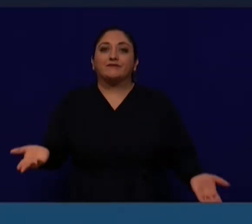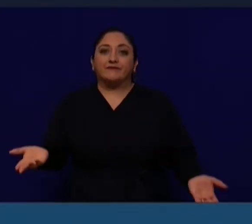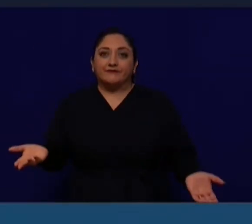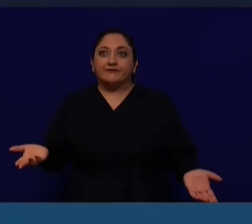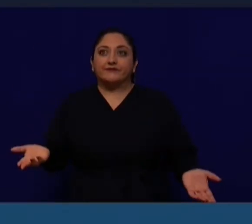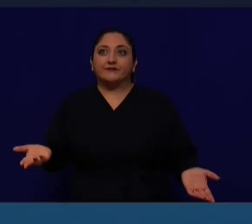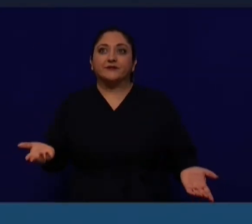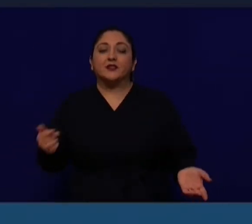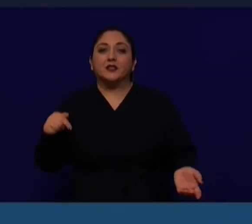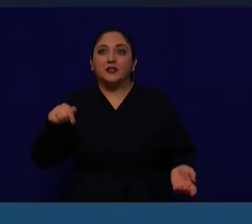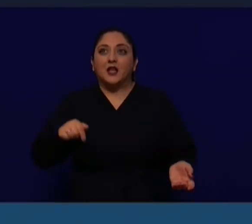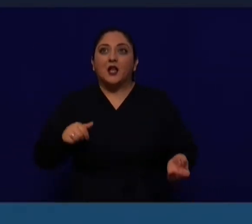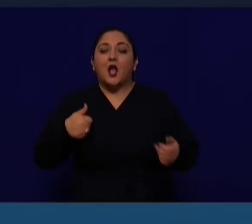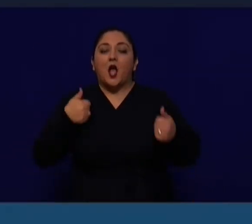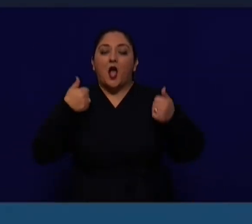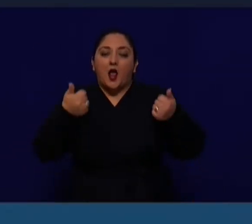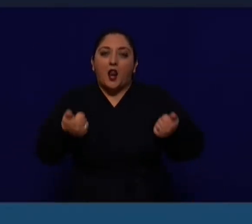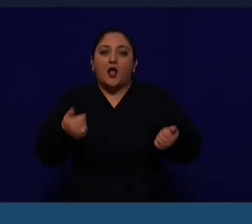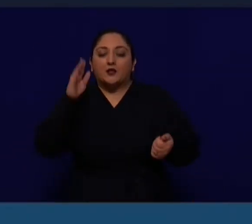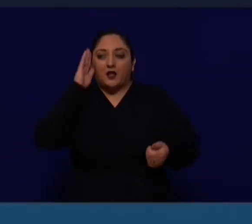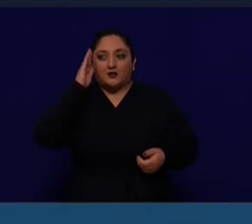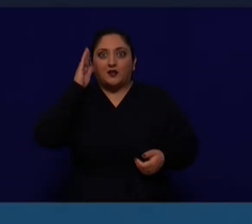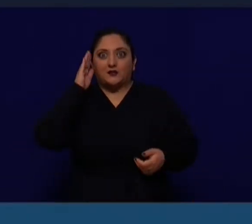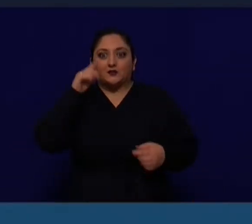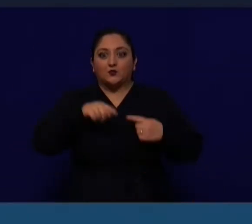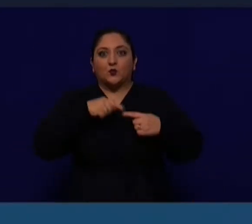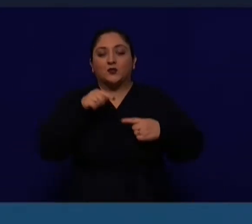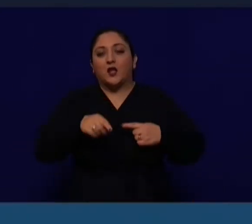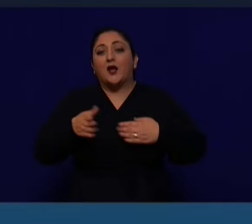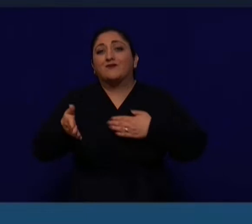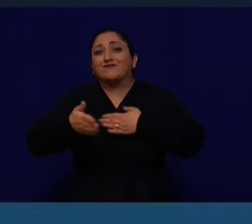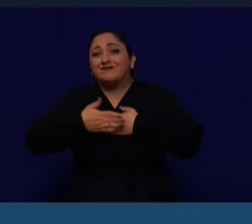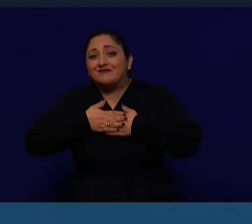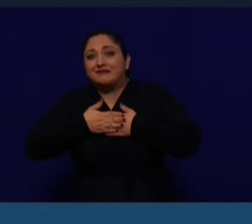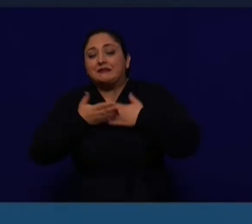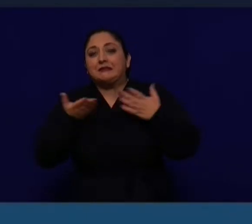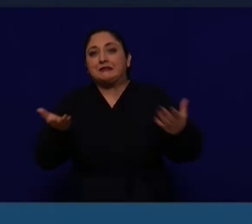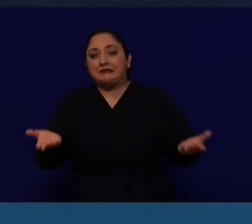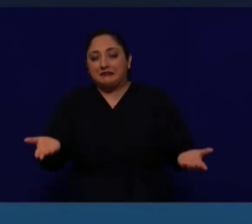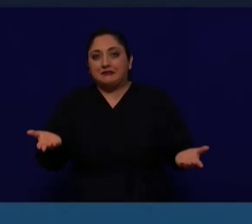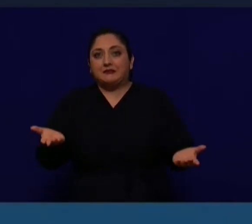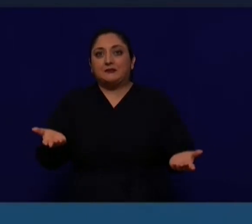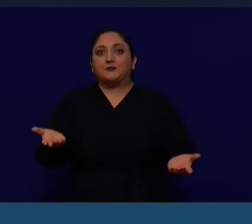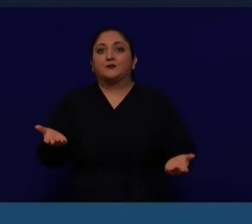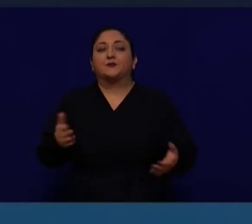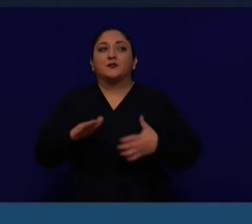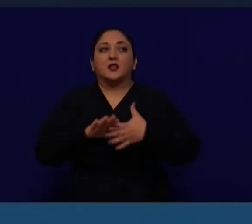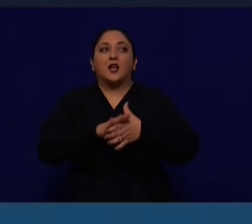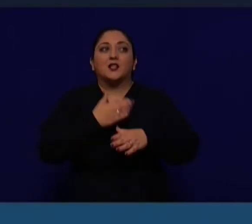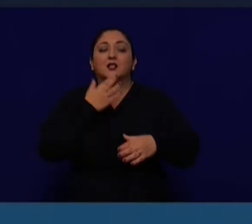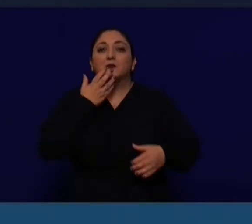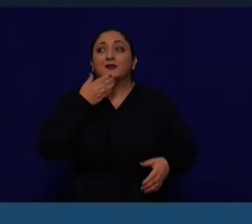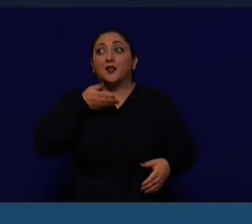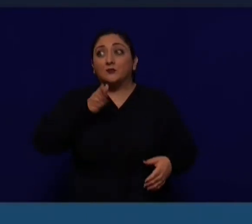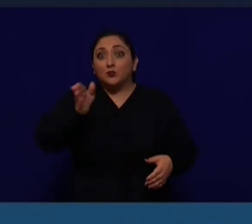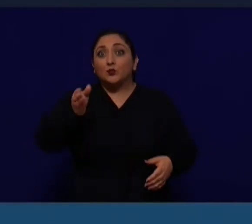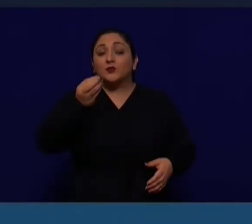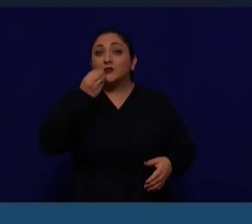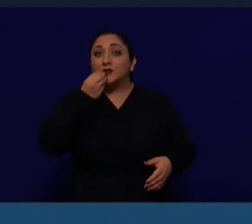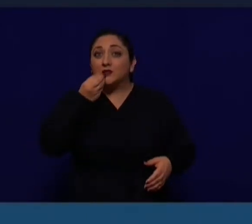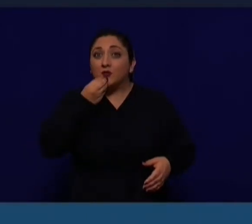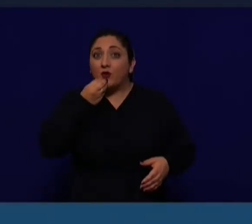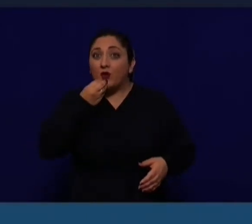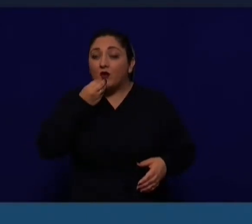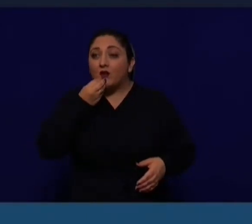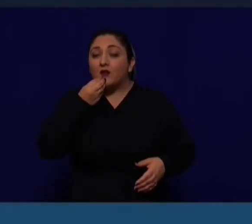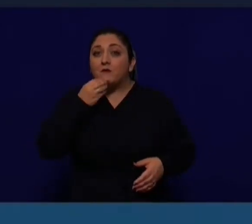throughout reducing and more restricting the places where people will be eating out. Because when you're eating out, you cannot take measures